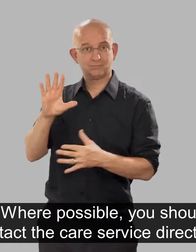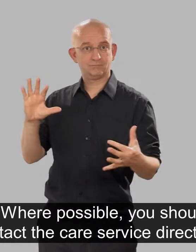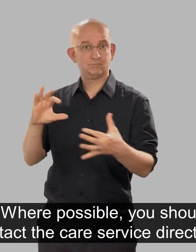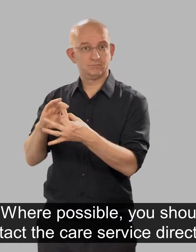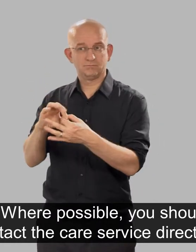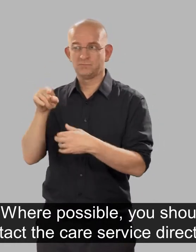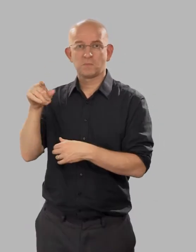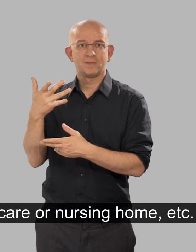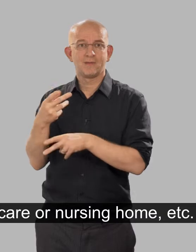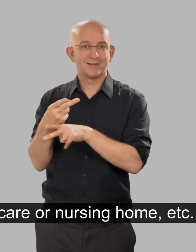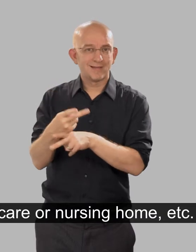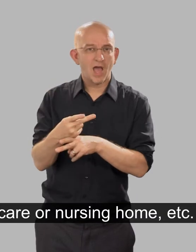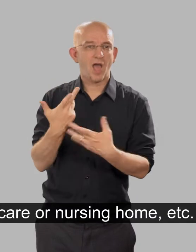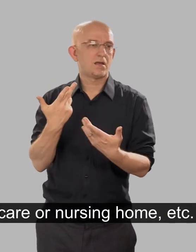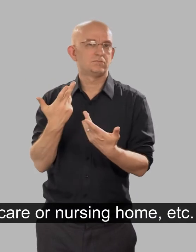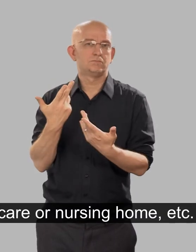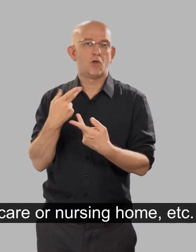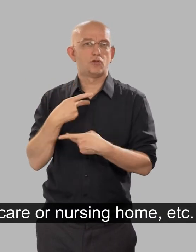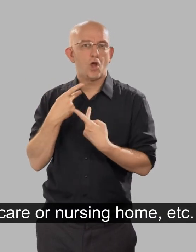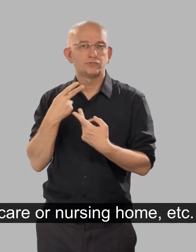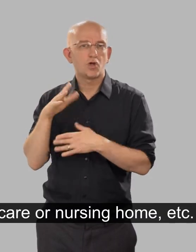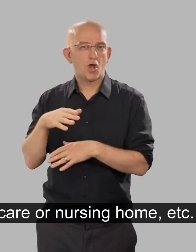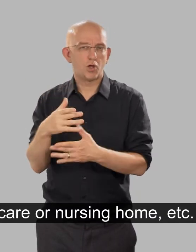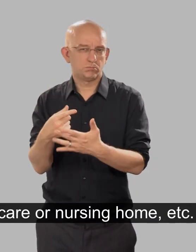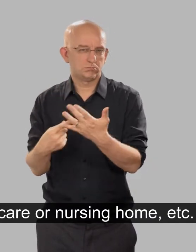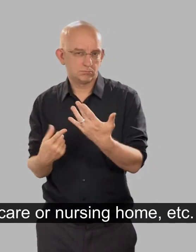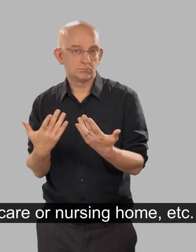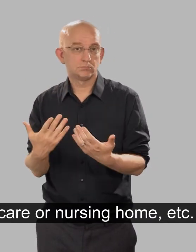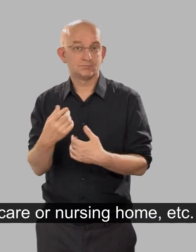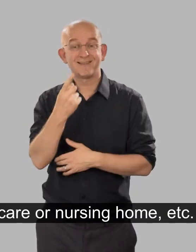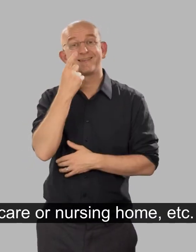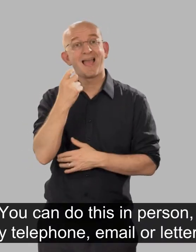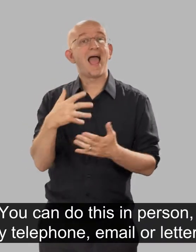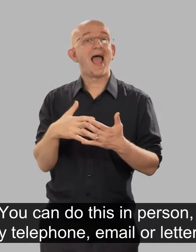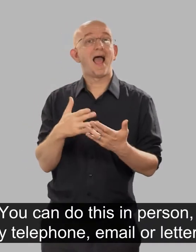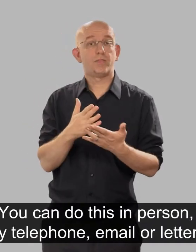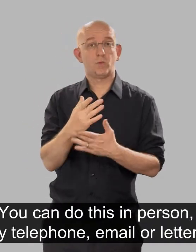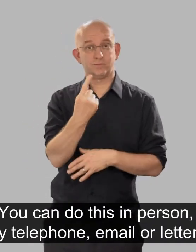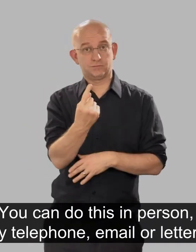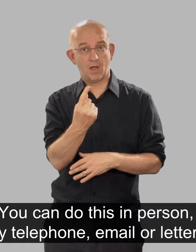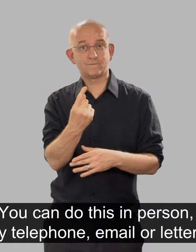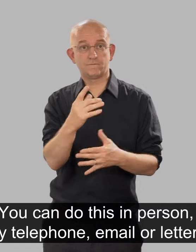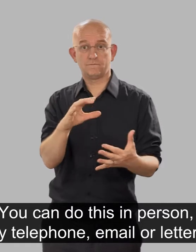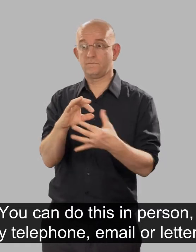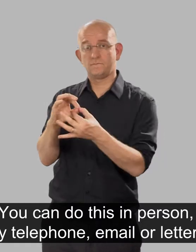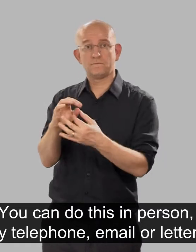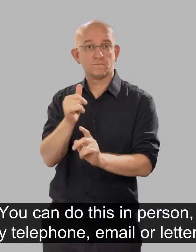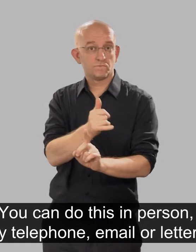directly, care or nursing home, etc. You can do this in